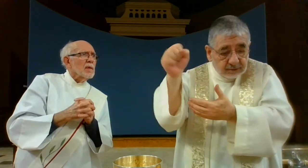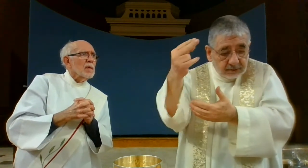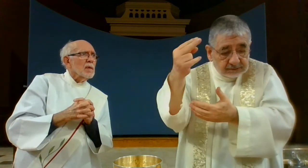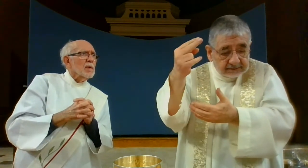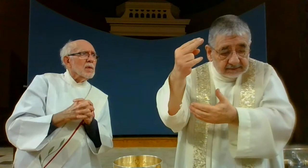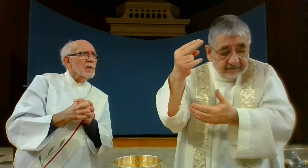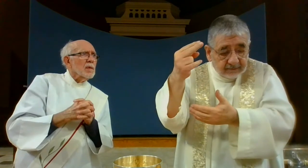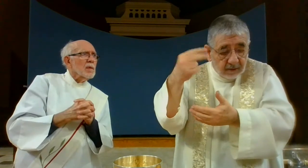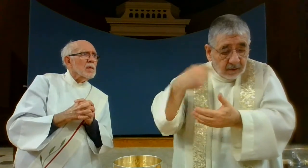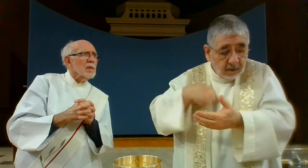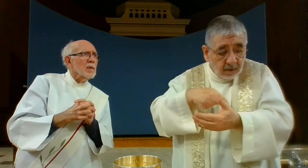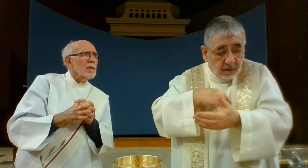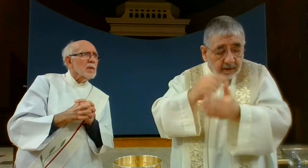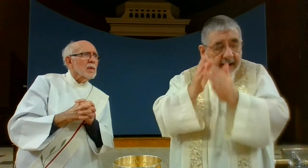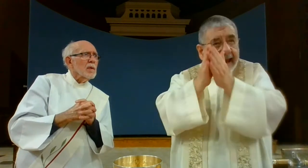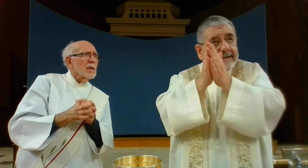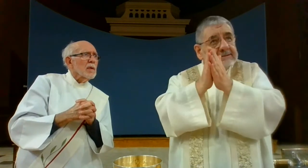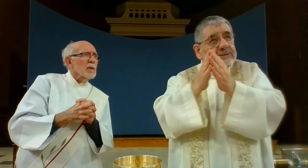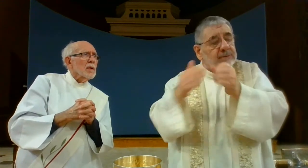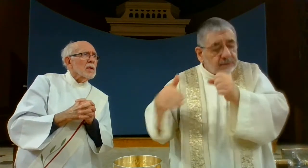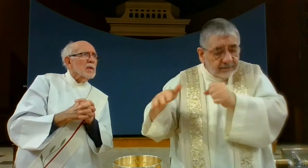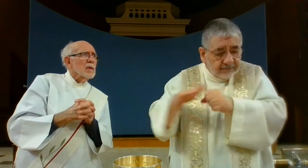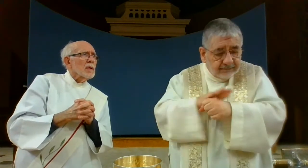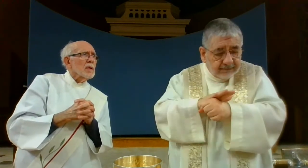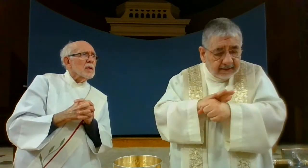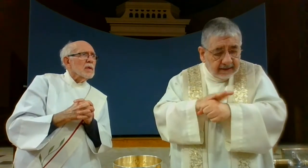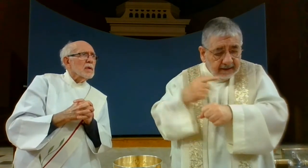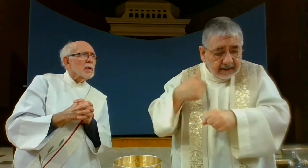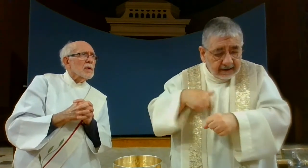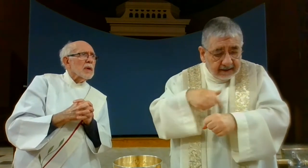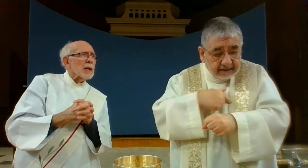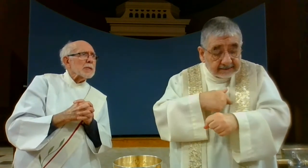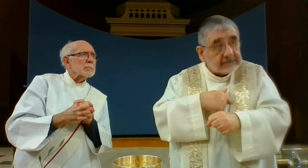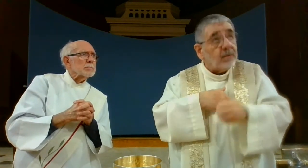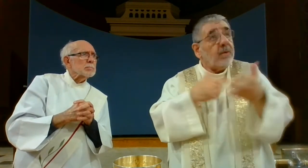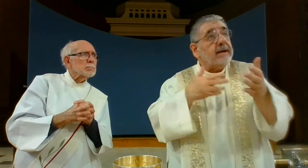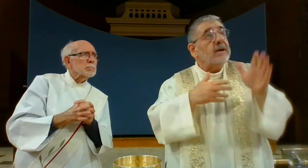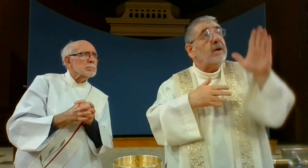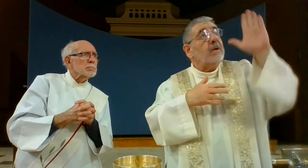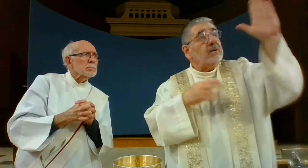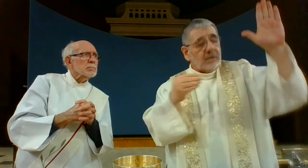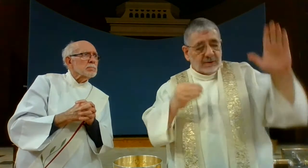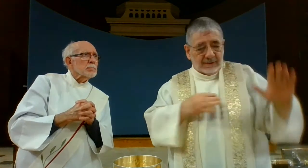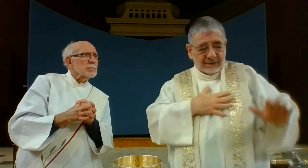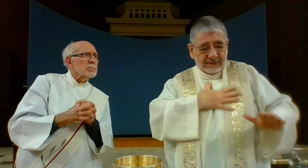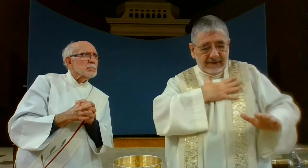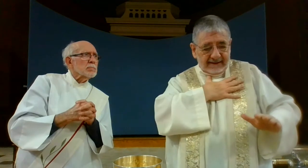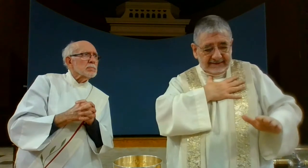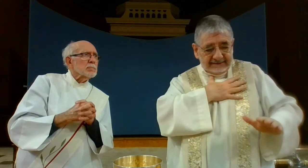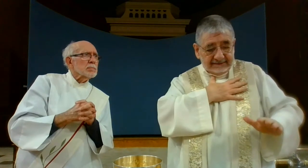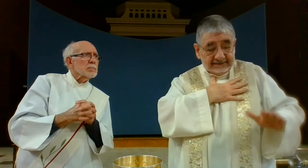Joseph, you may establish our families firmly in your